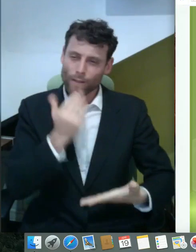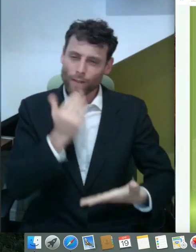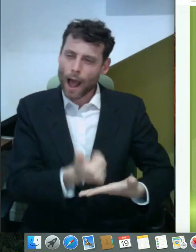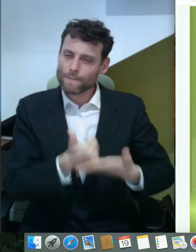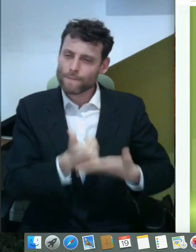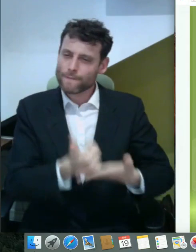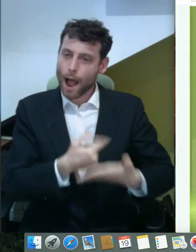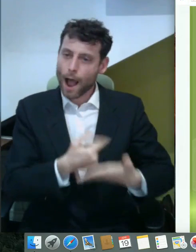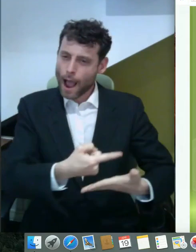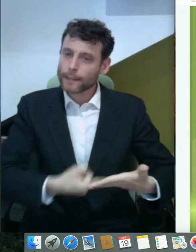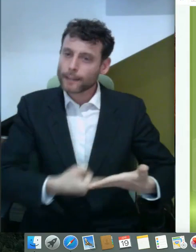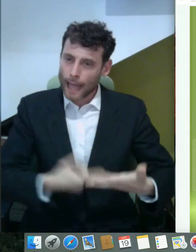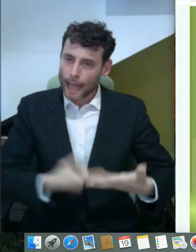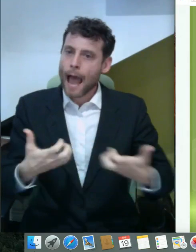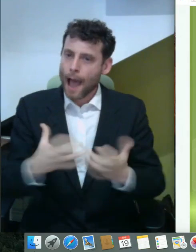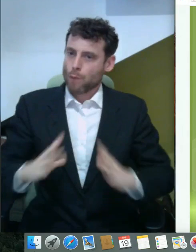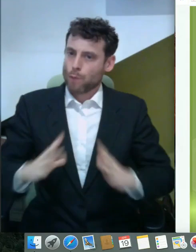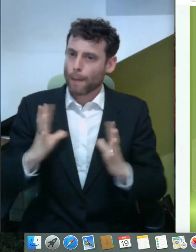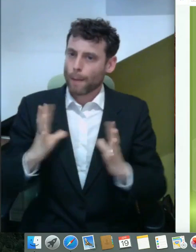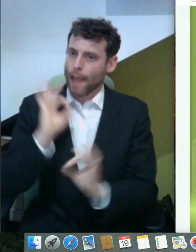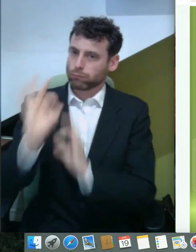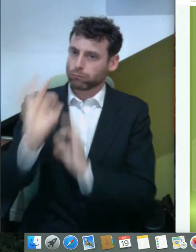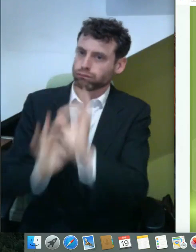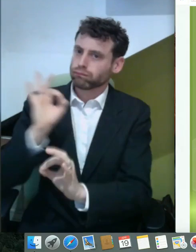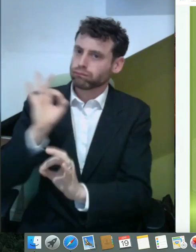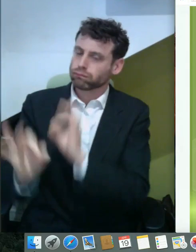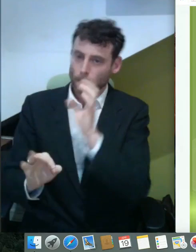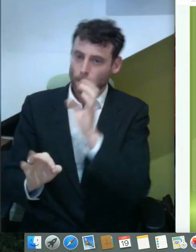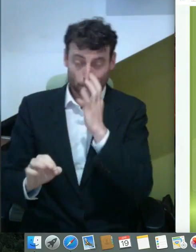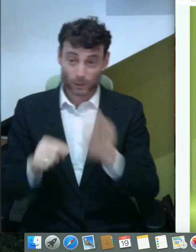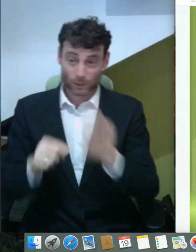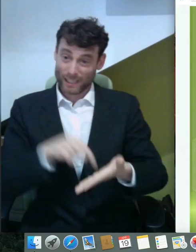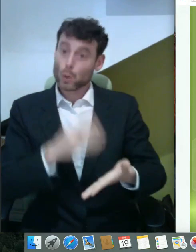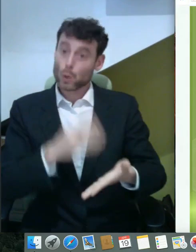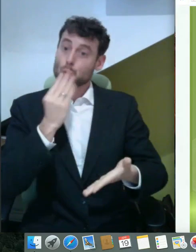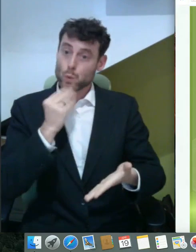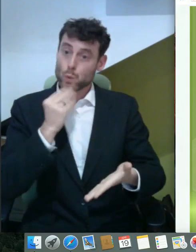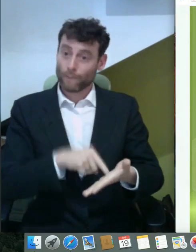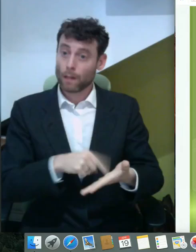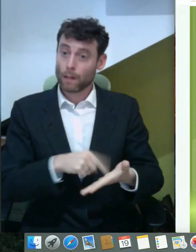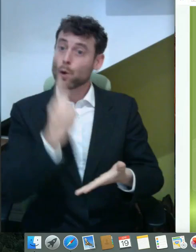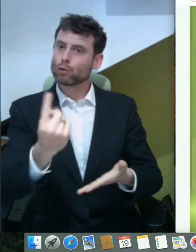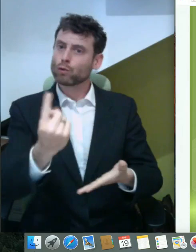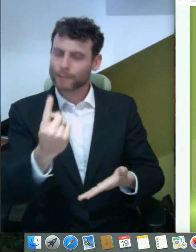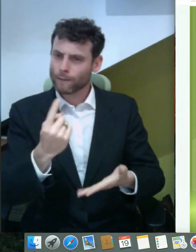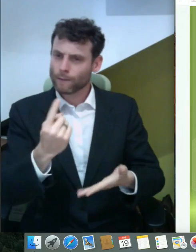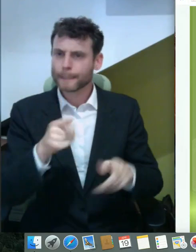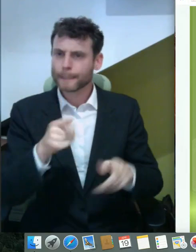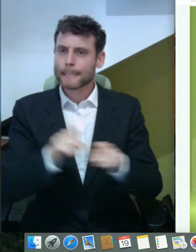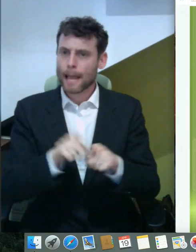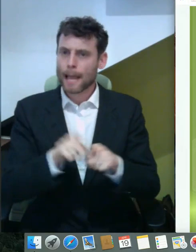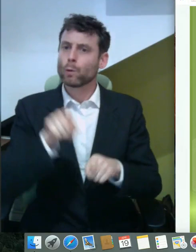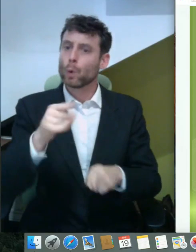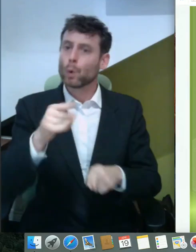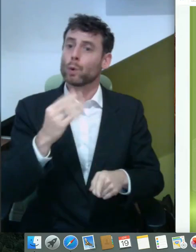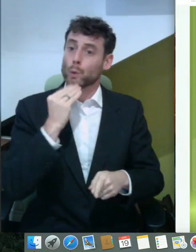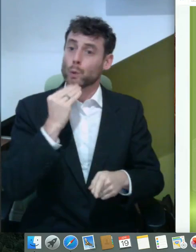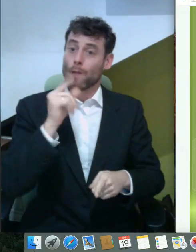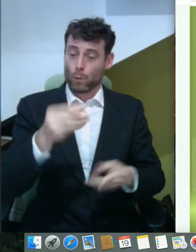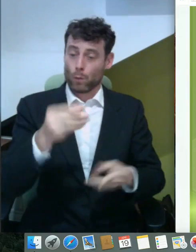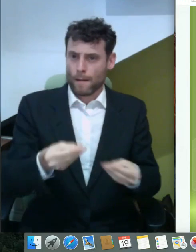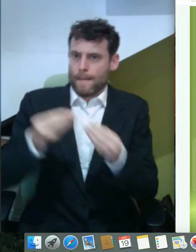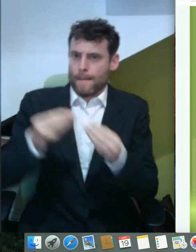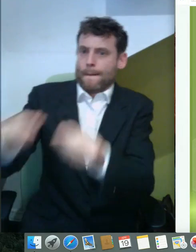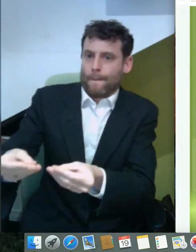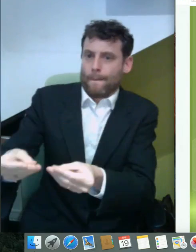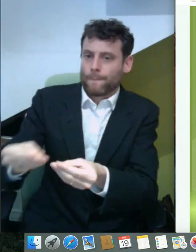for you guys to read, but also to pass on to solicitors and barristers ahead of a trial